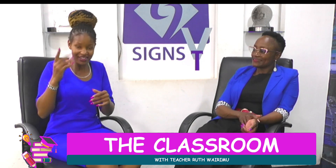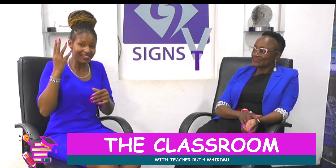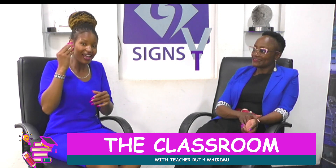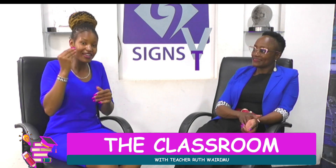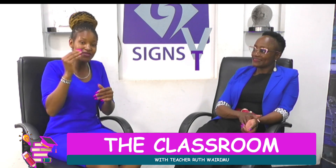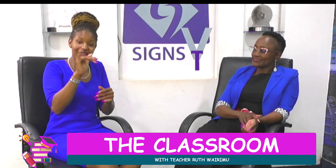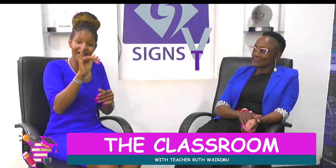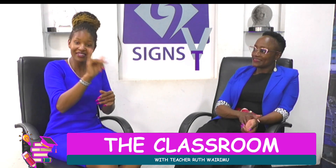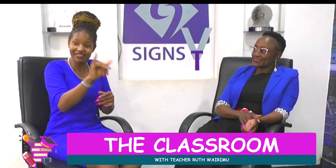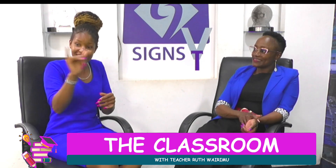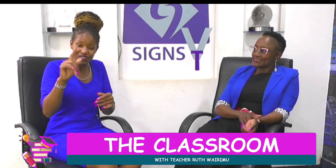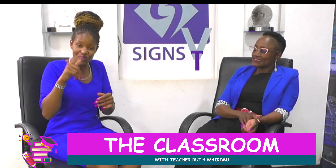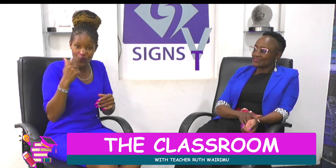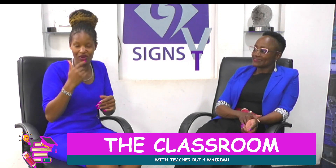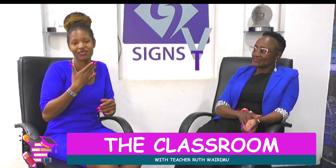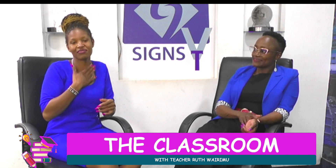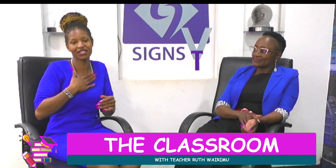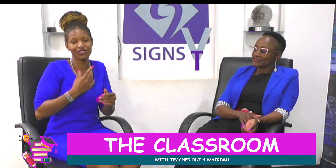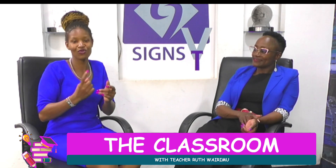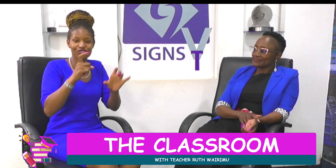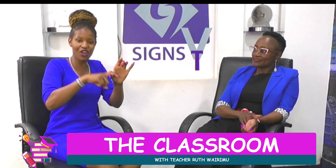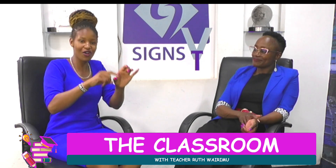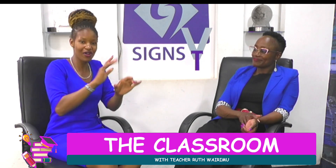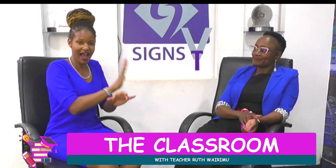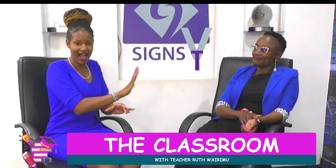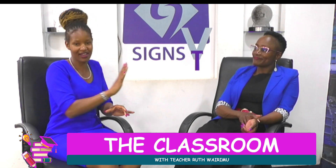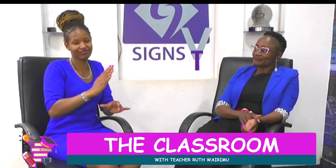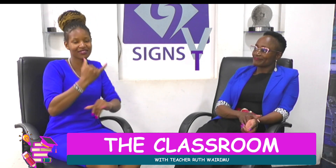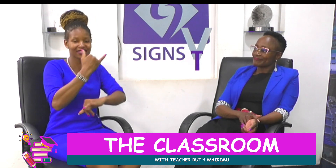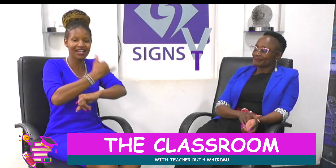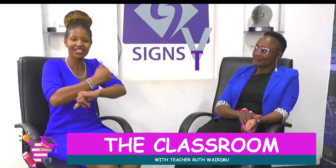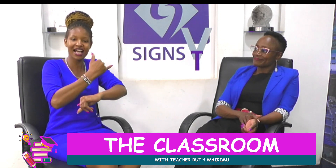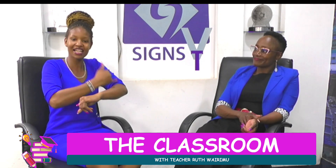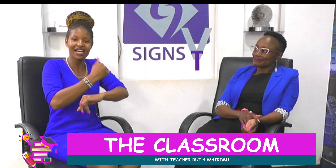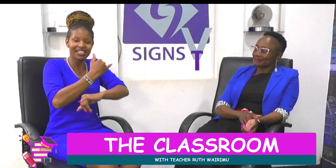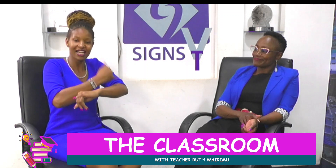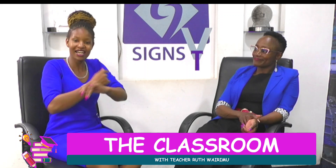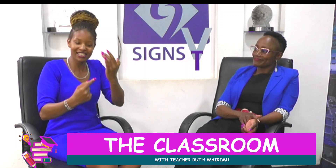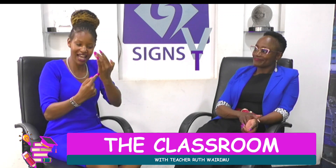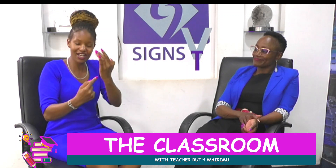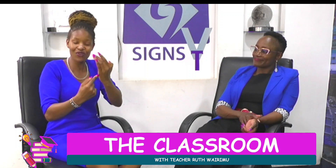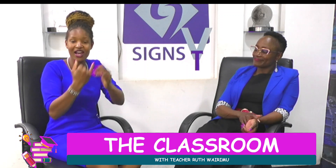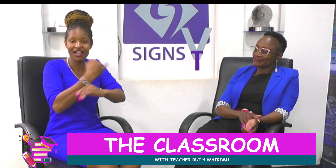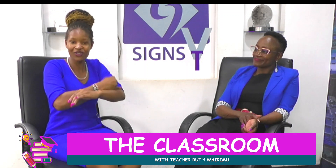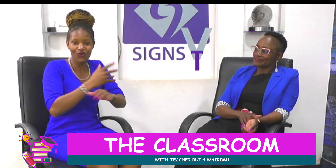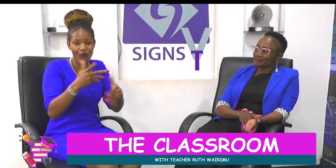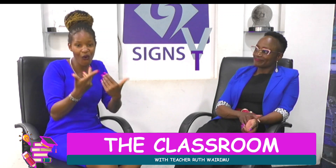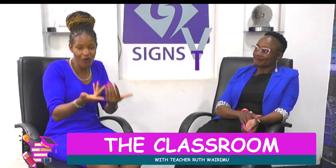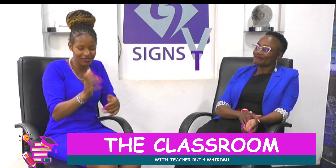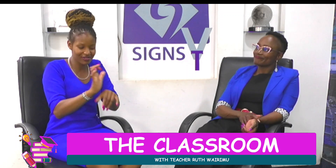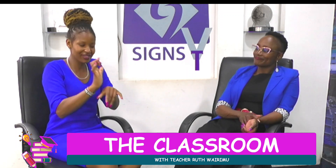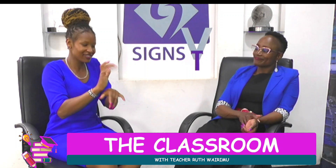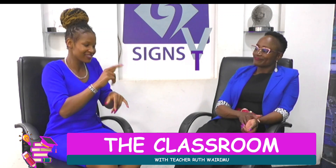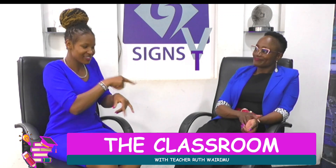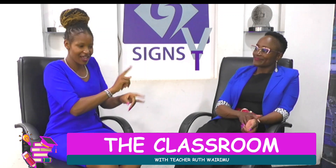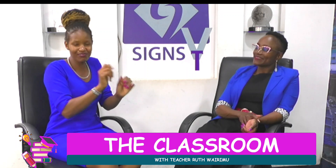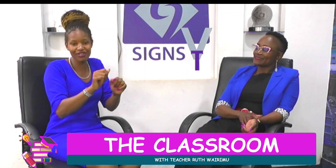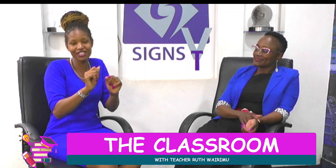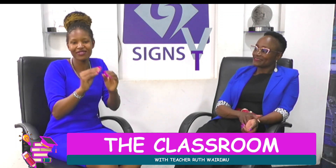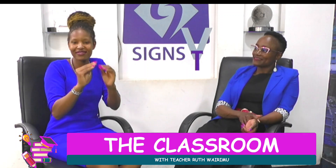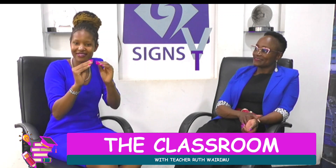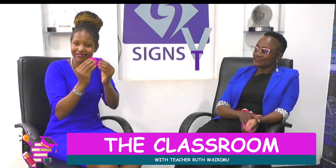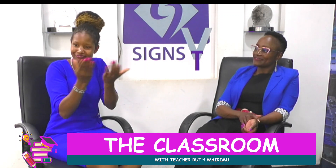class. So please, dear viewers who are out there, you can join her on the same journey. You can join